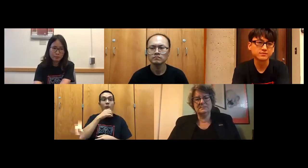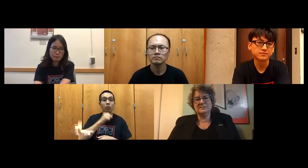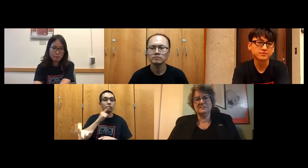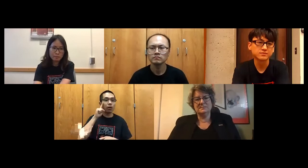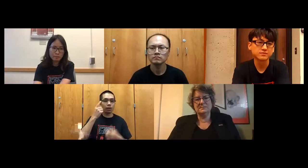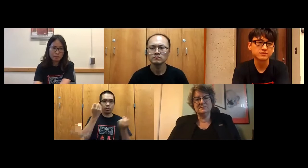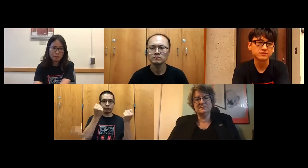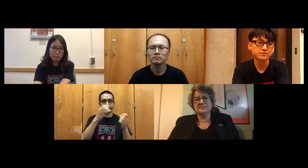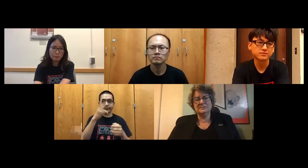too.